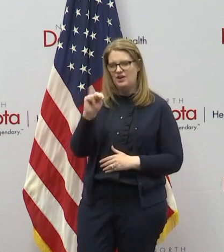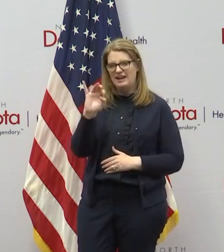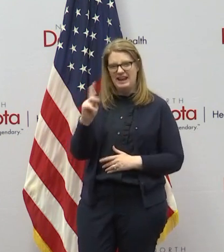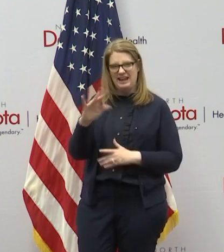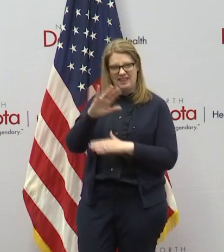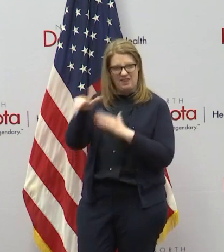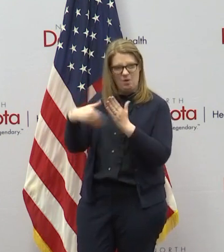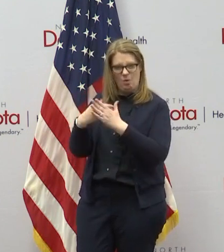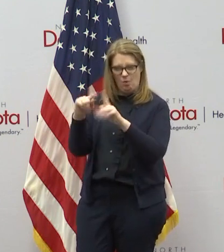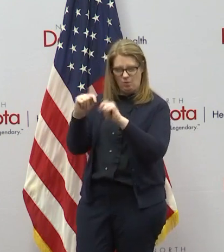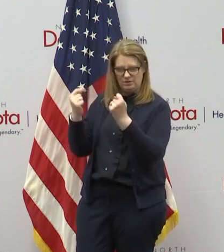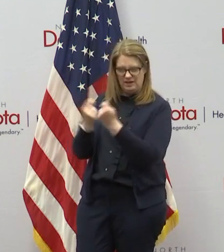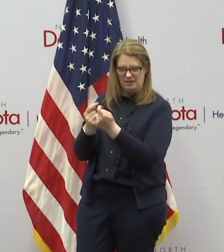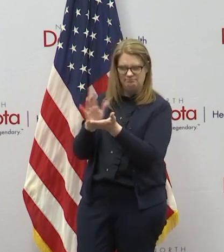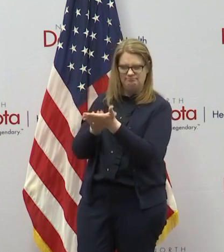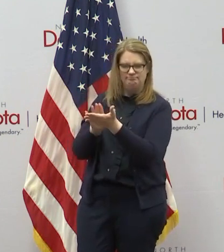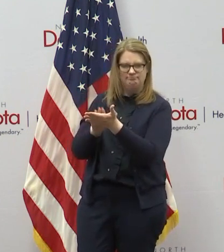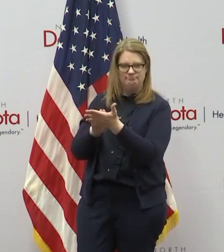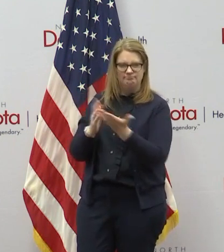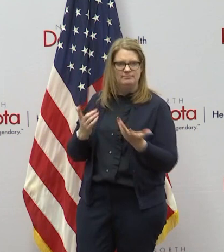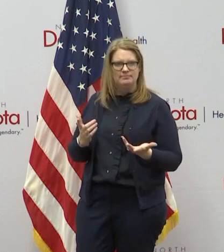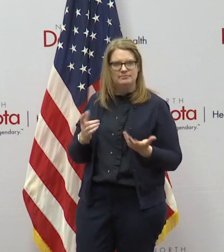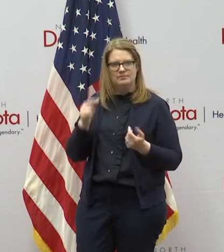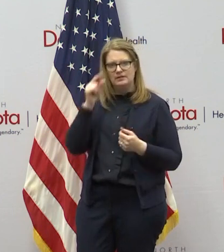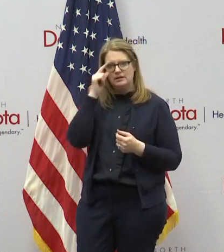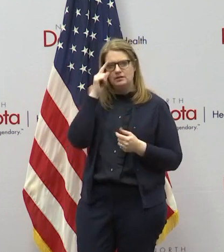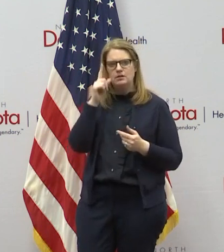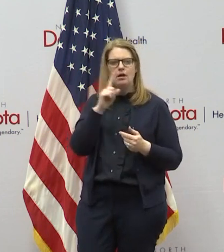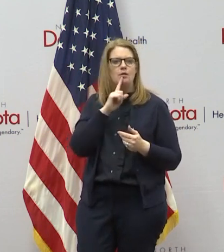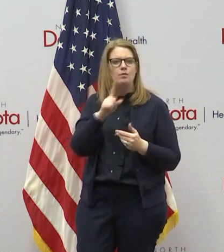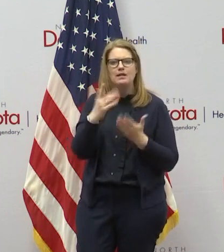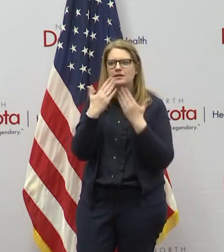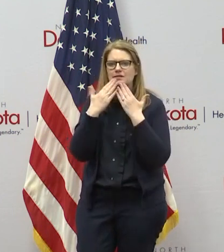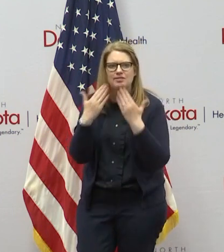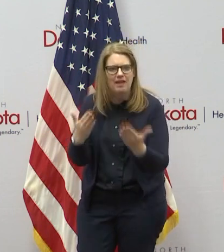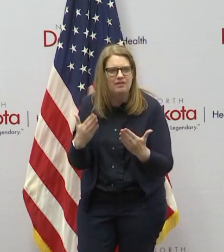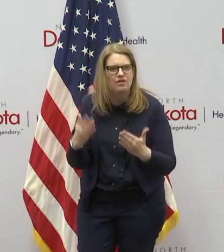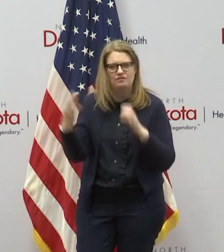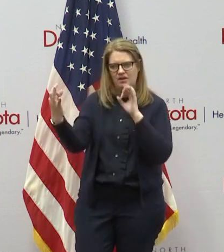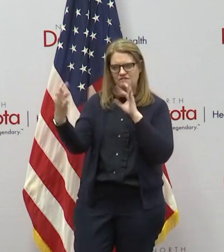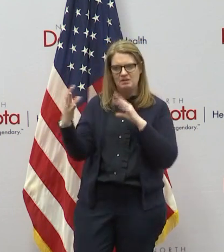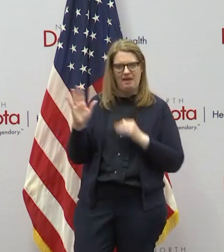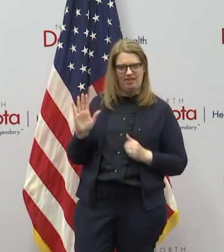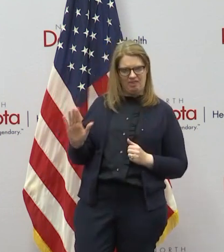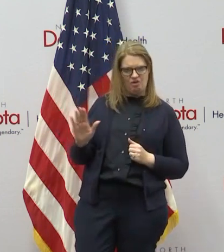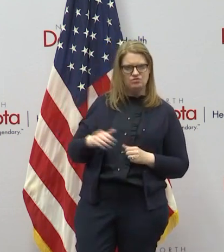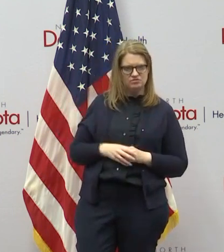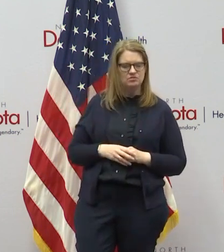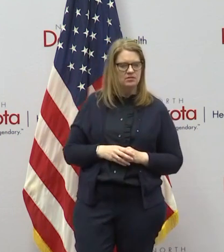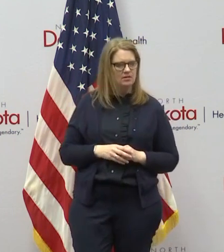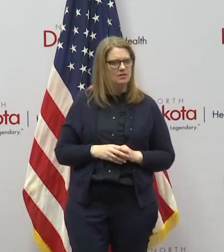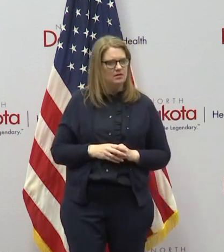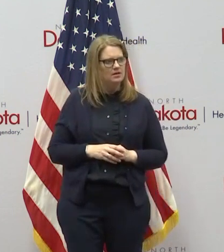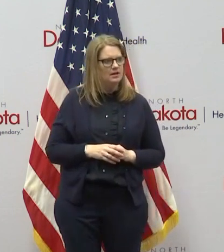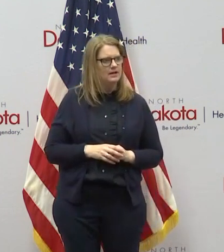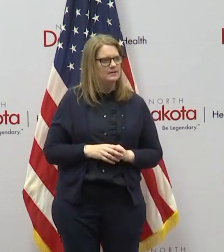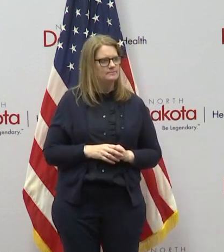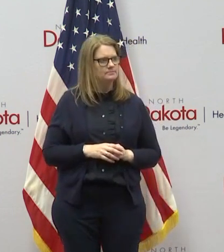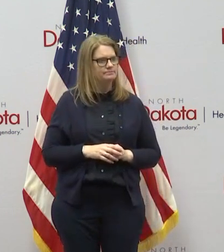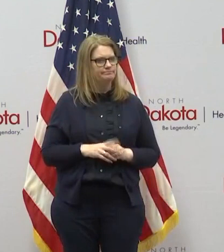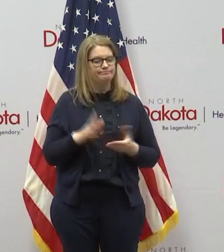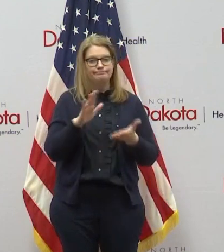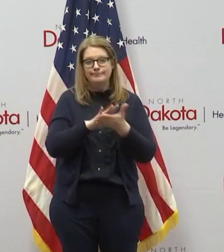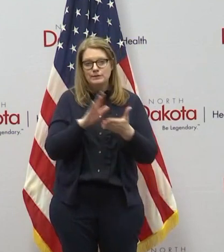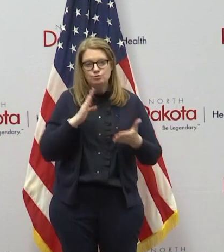team. So anyway, we're love to have we're always great to have their input. But of course, it's also